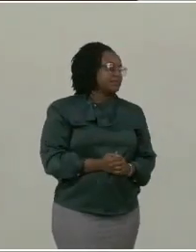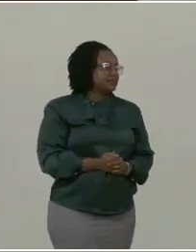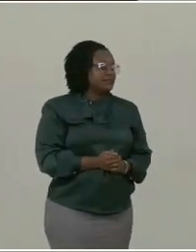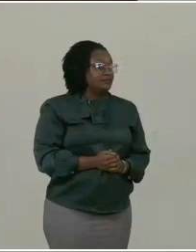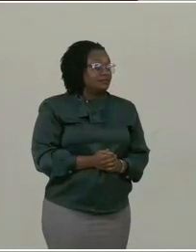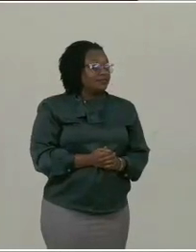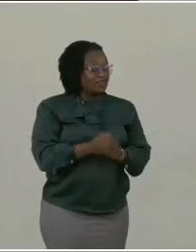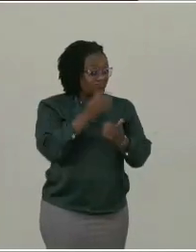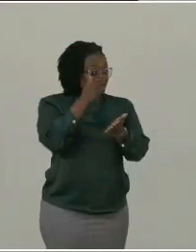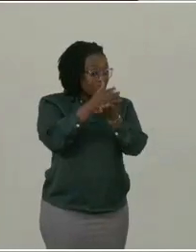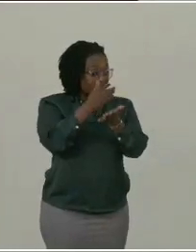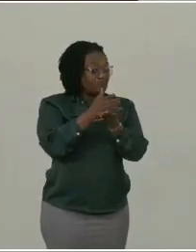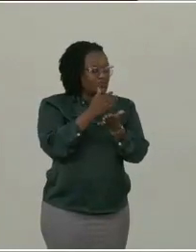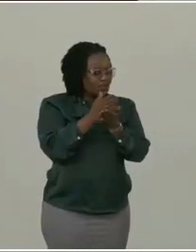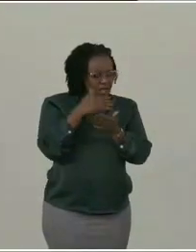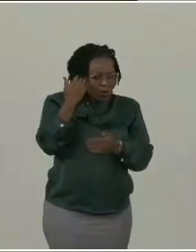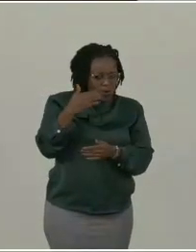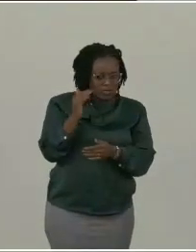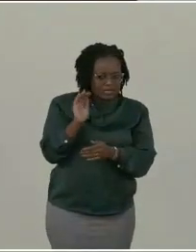In fact, the guest file's priority.